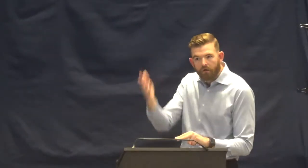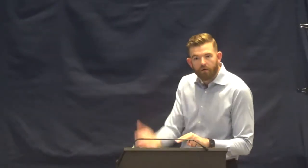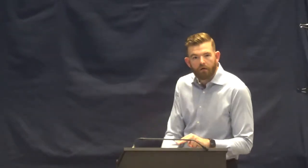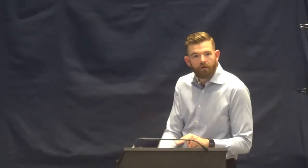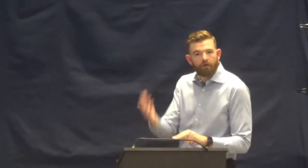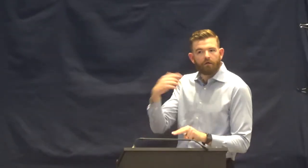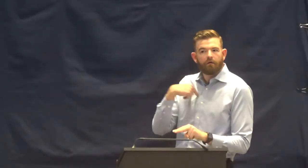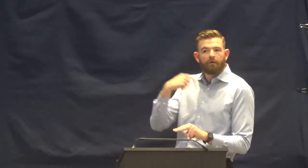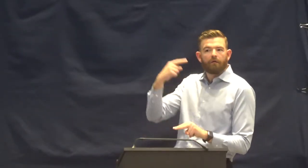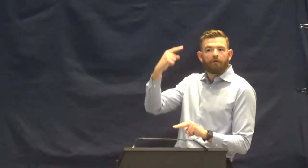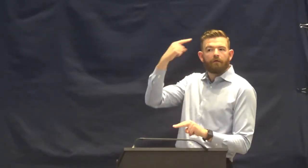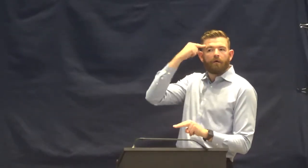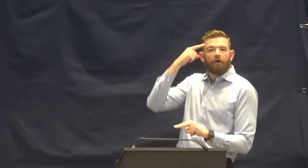oh,